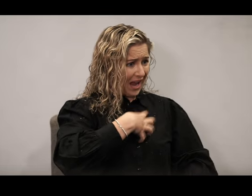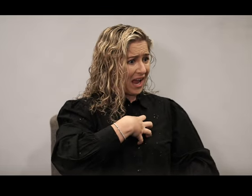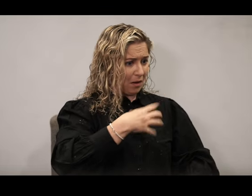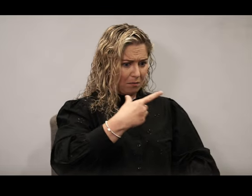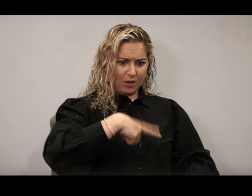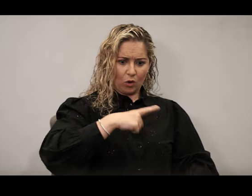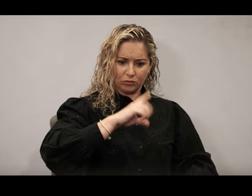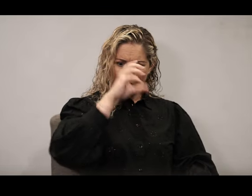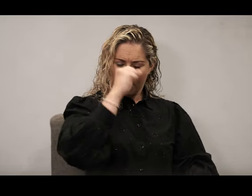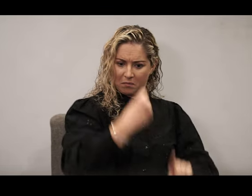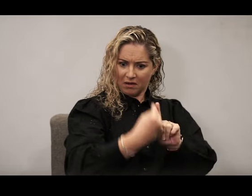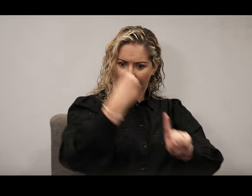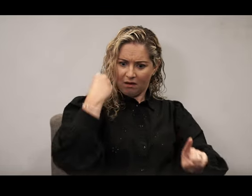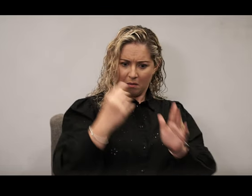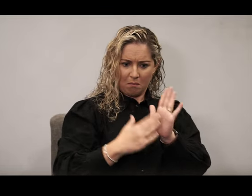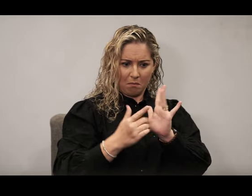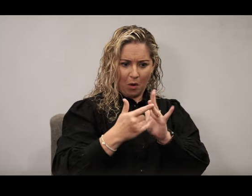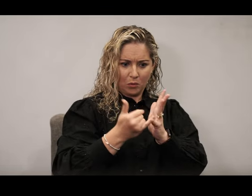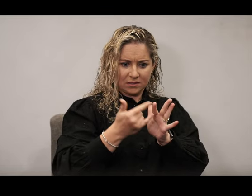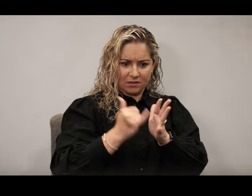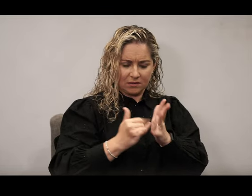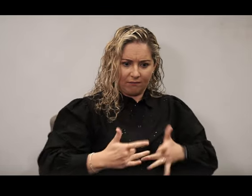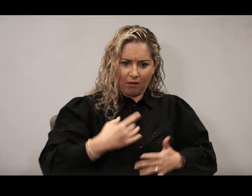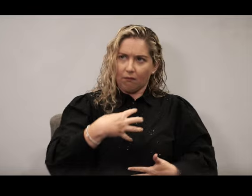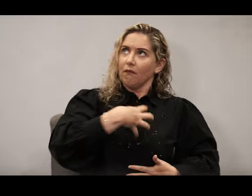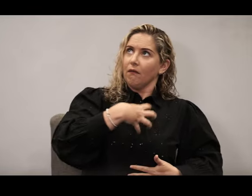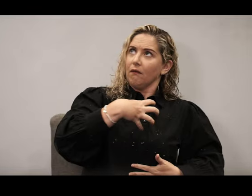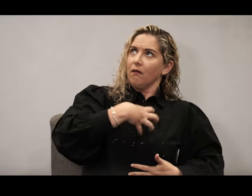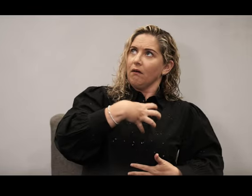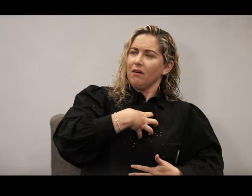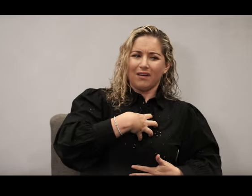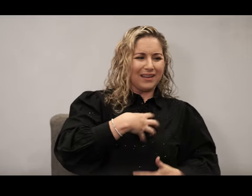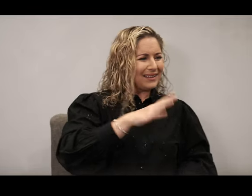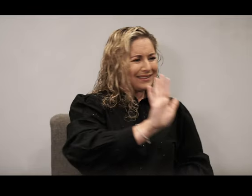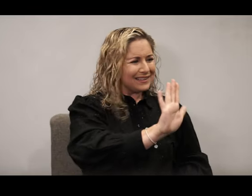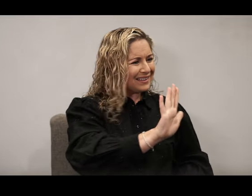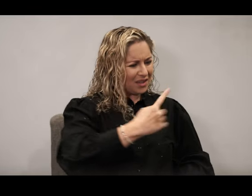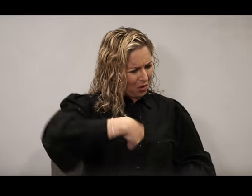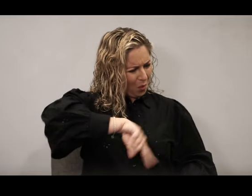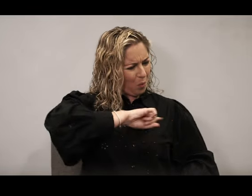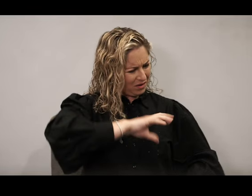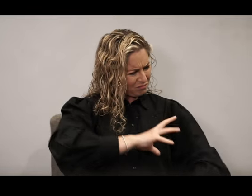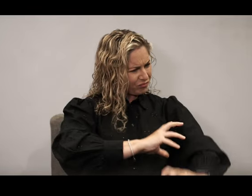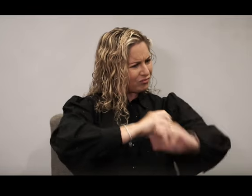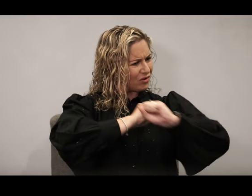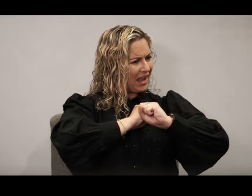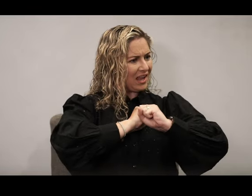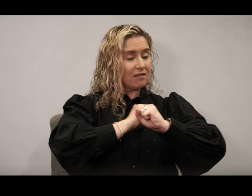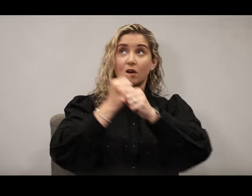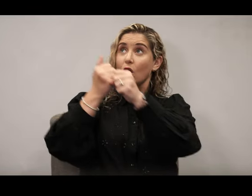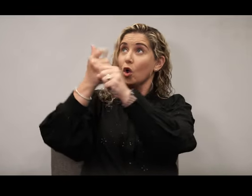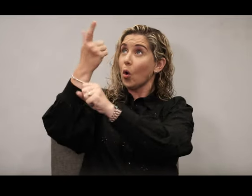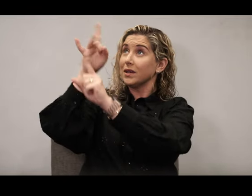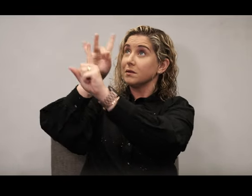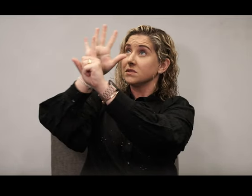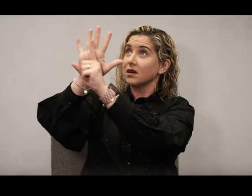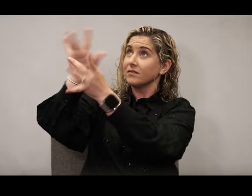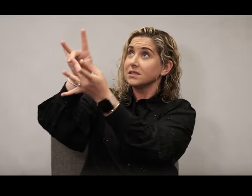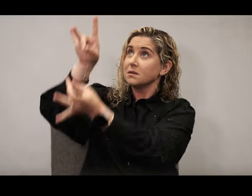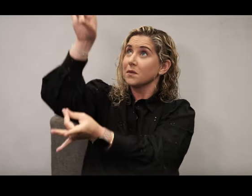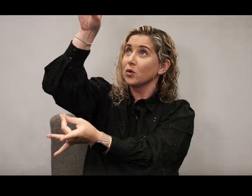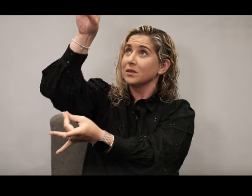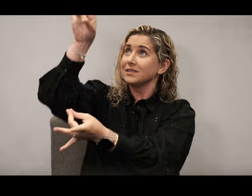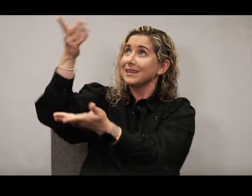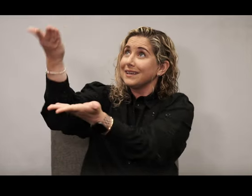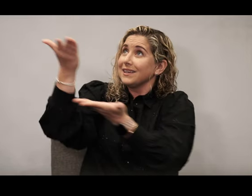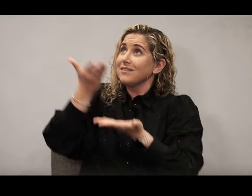Lord, the veil is taken away. Now the Lord is the Spirit, and where the Spirit of the Lord is, there is freedom. And